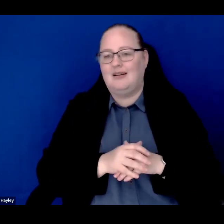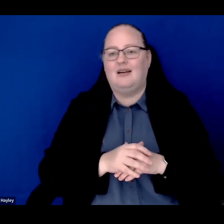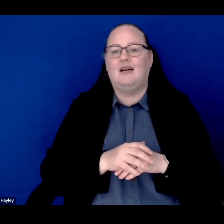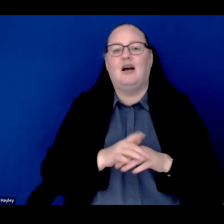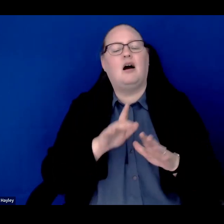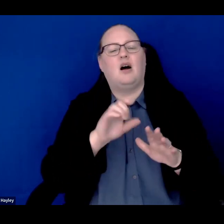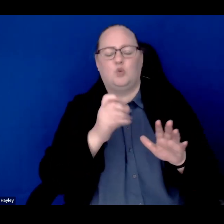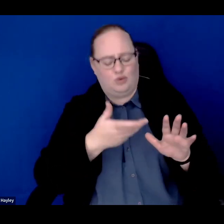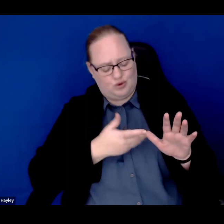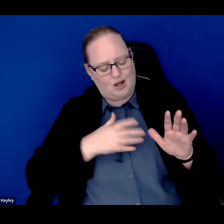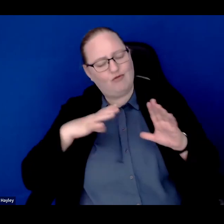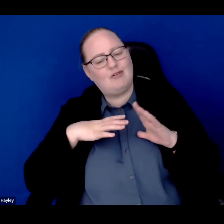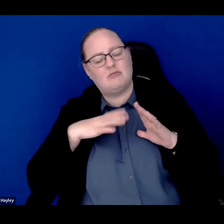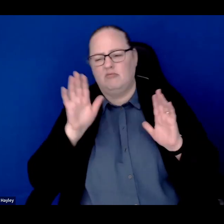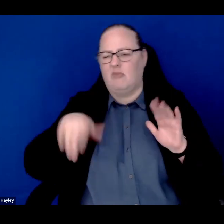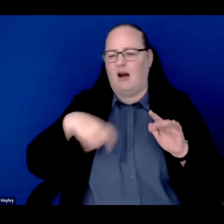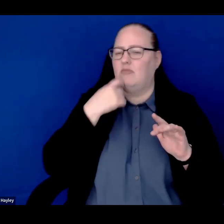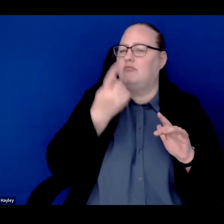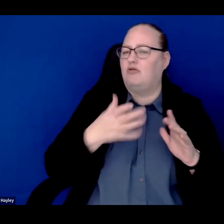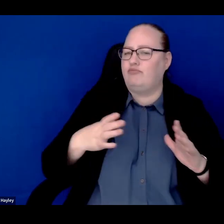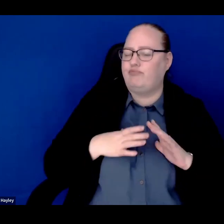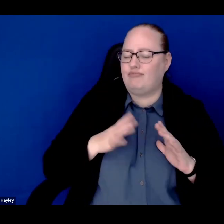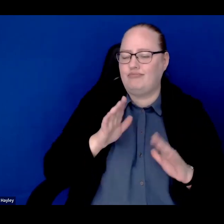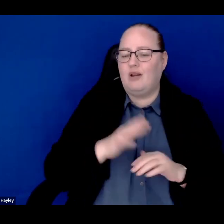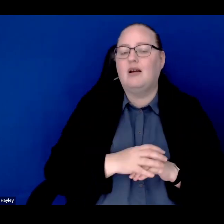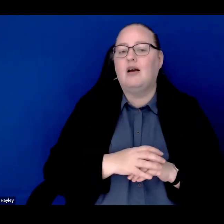tomorrow. But why don't we open up?